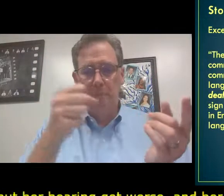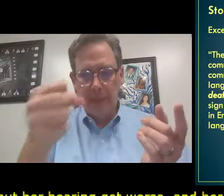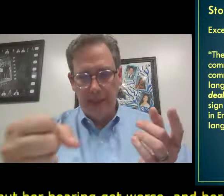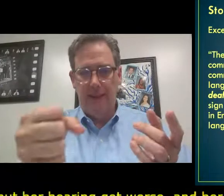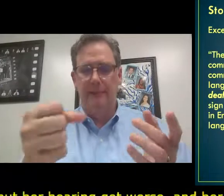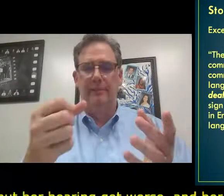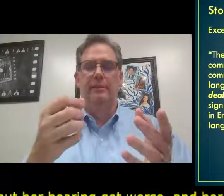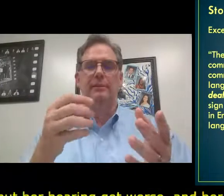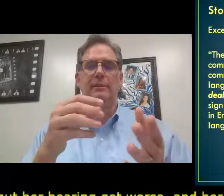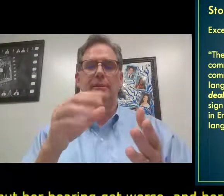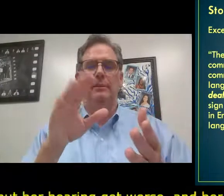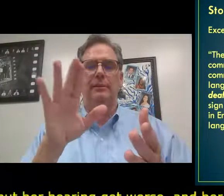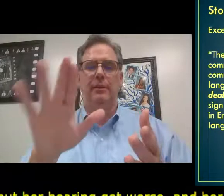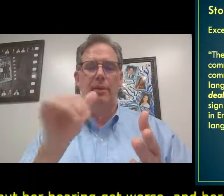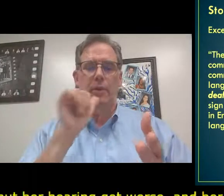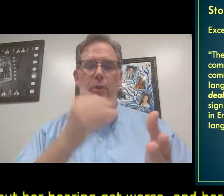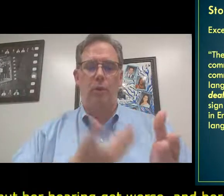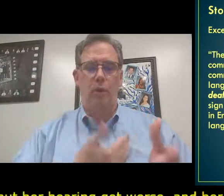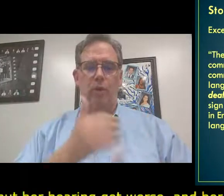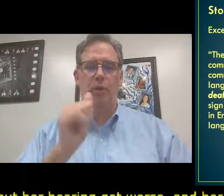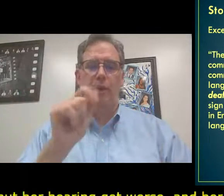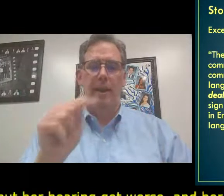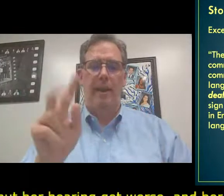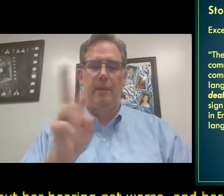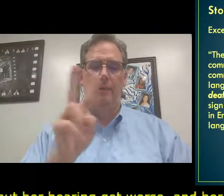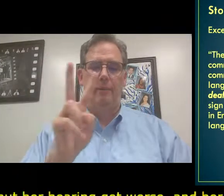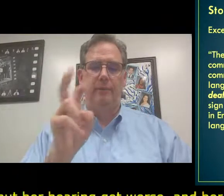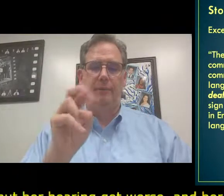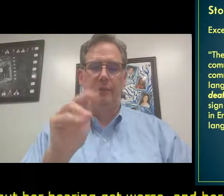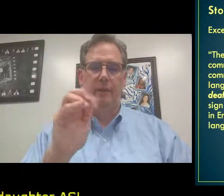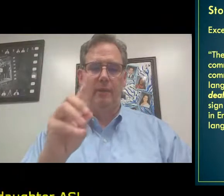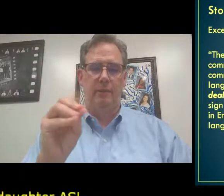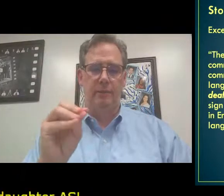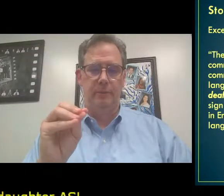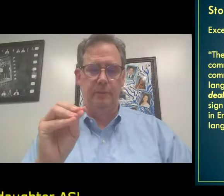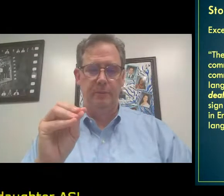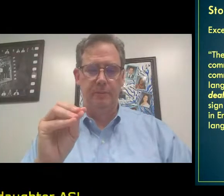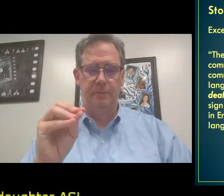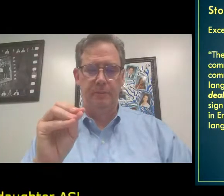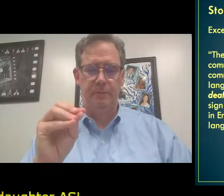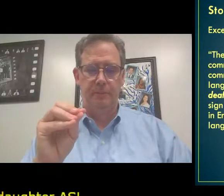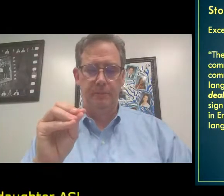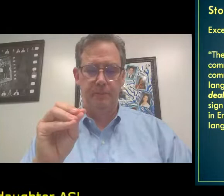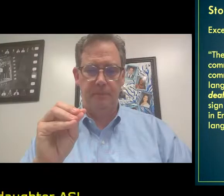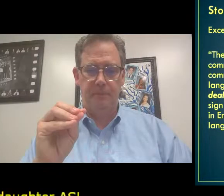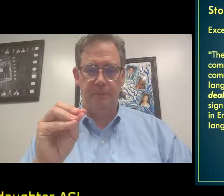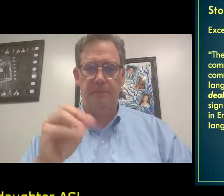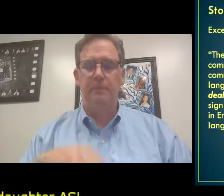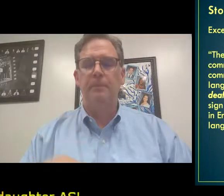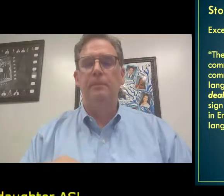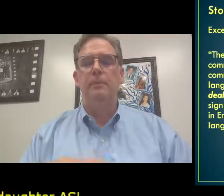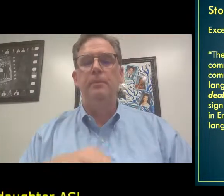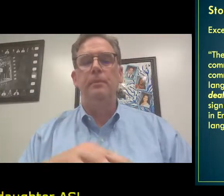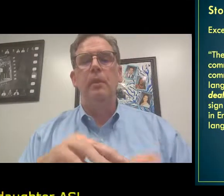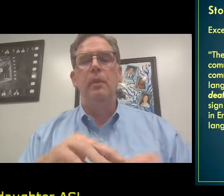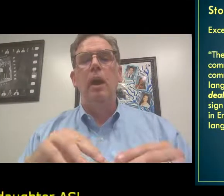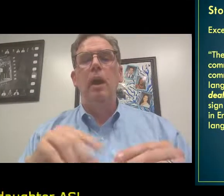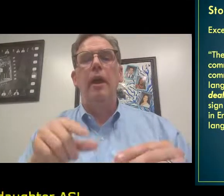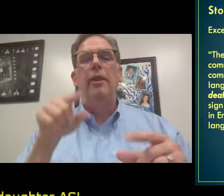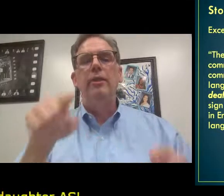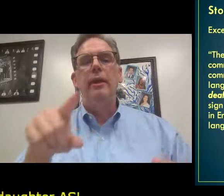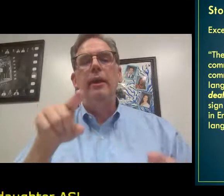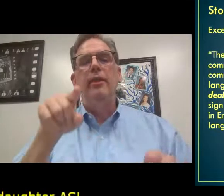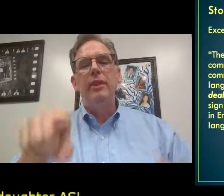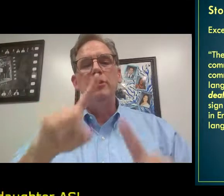They asked the district to place their daughter at Venado.